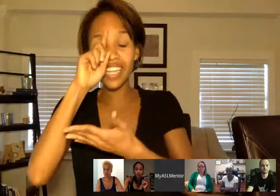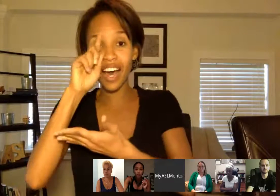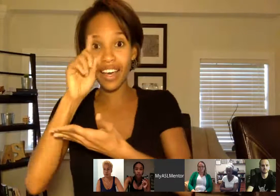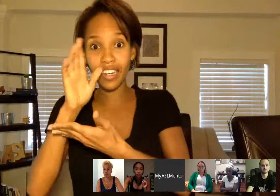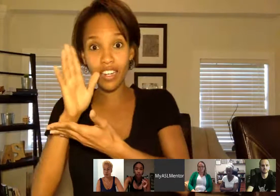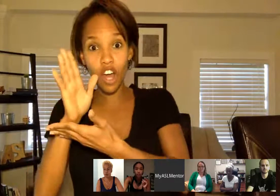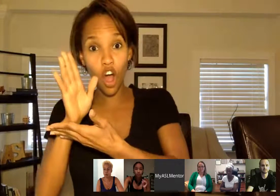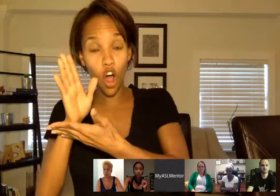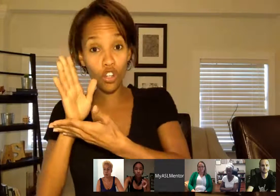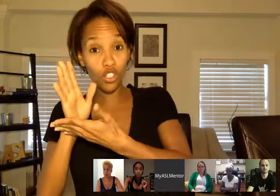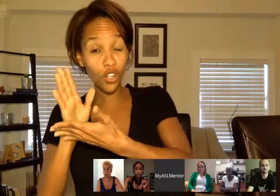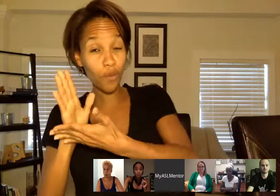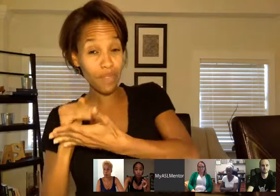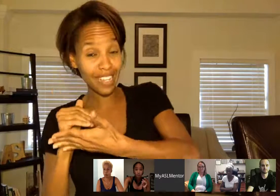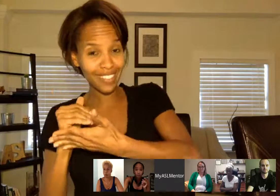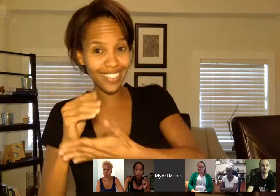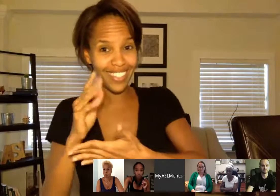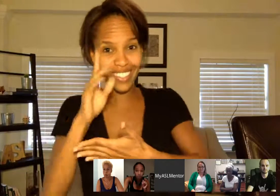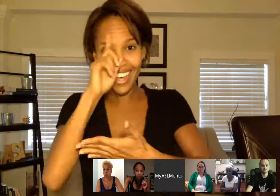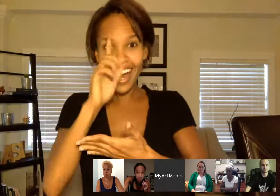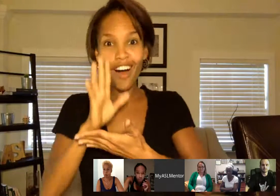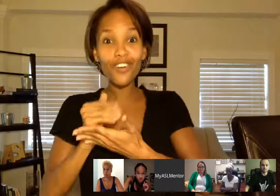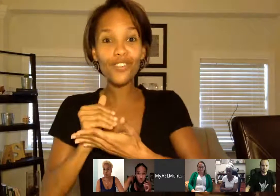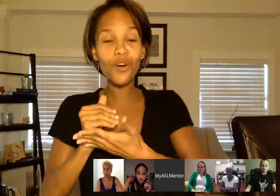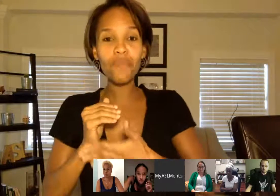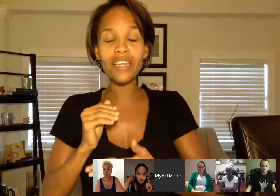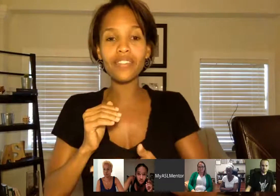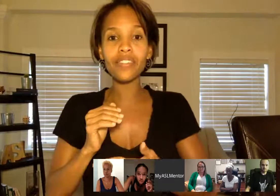This sign also means